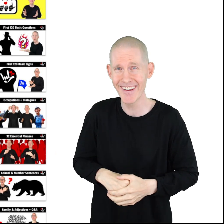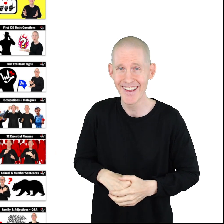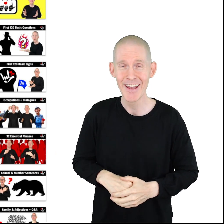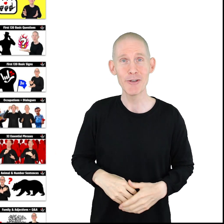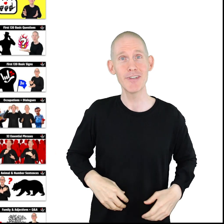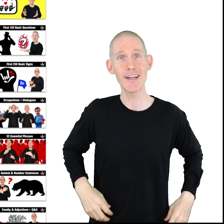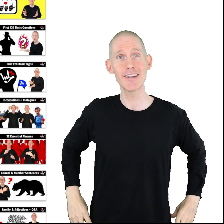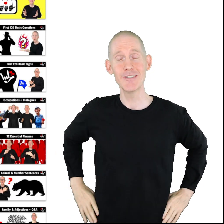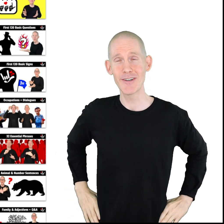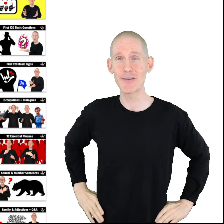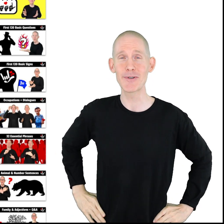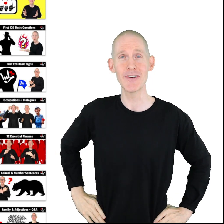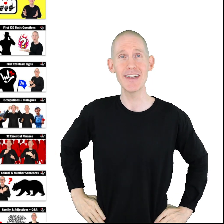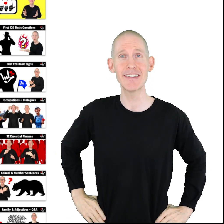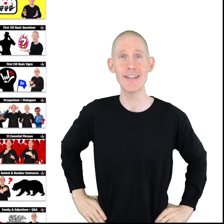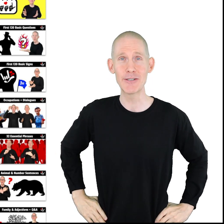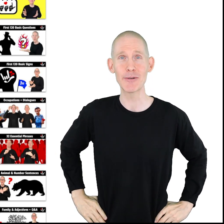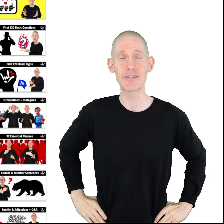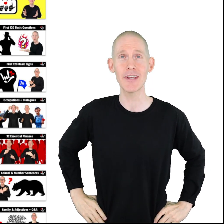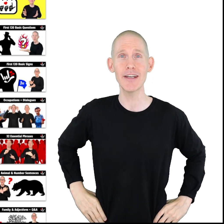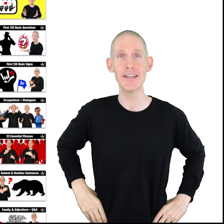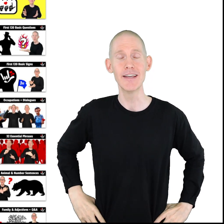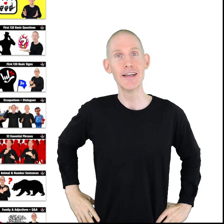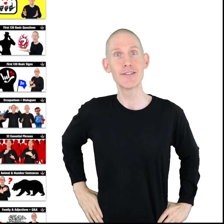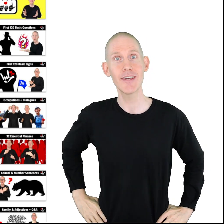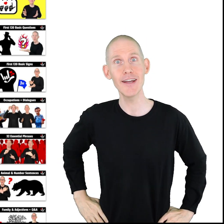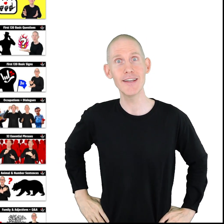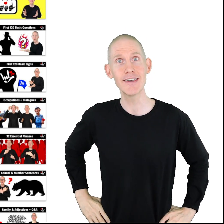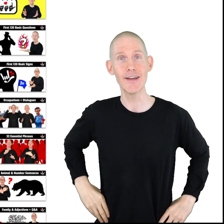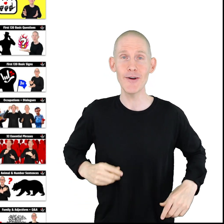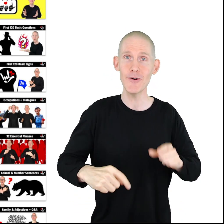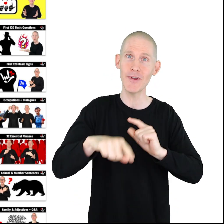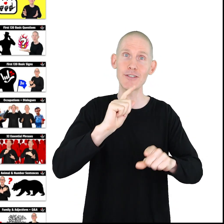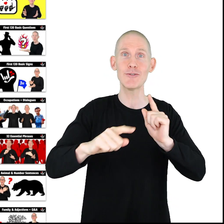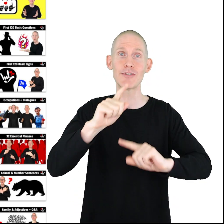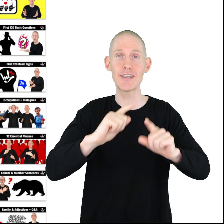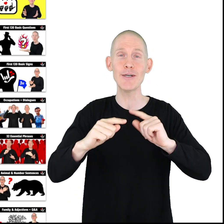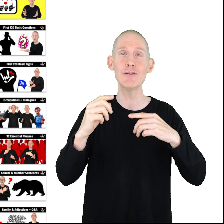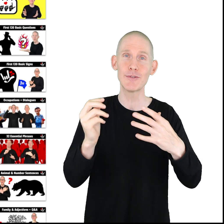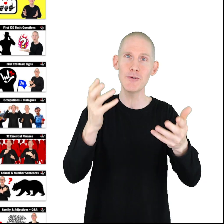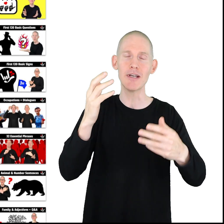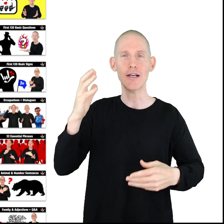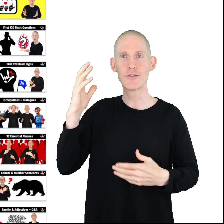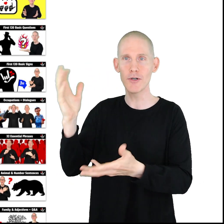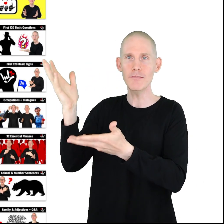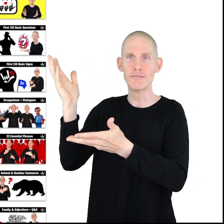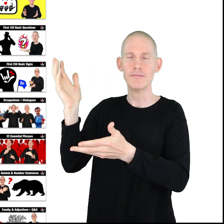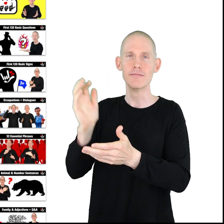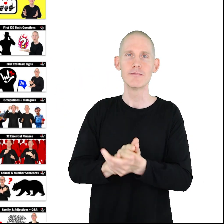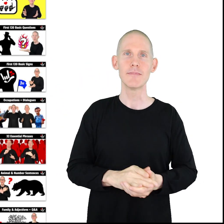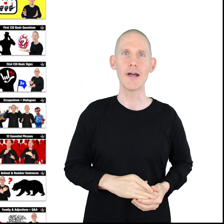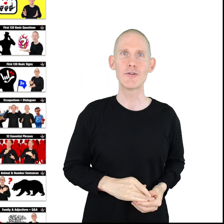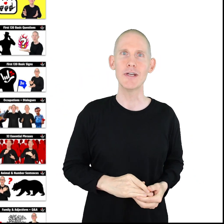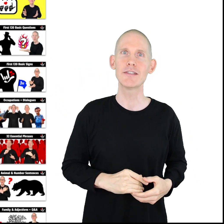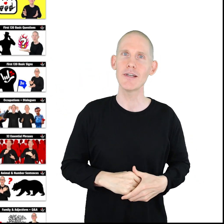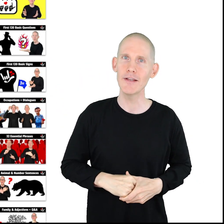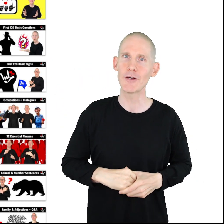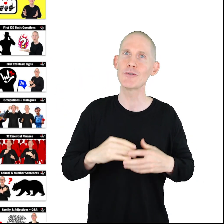You take, you took it for granted that you grew up signing. Signing. Hello. That's your skill. Do it. So I create sign language